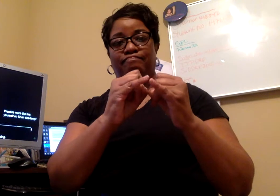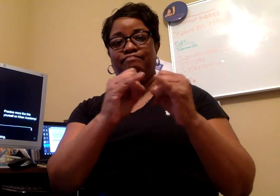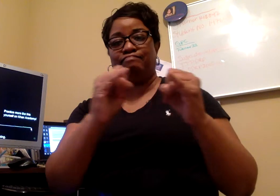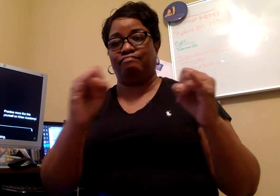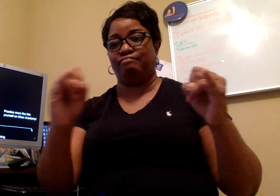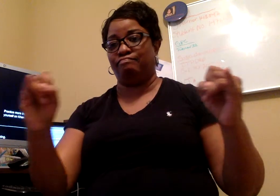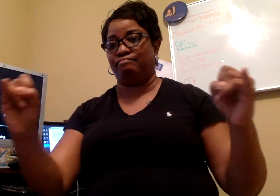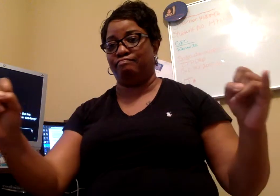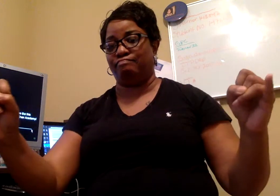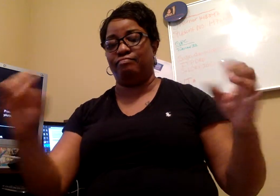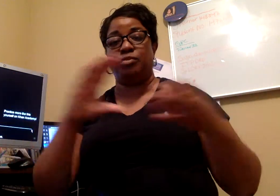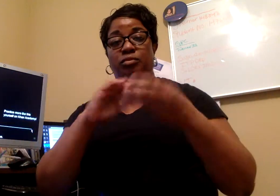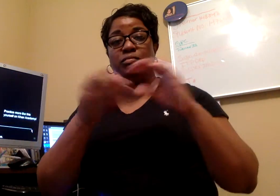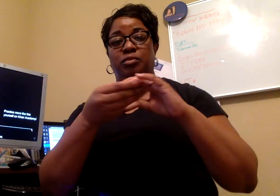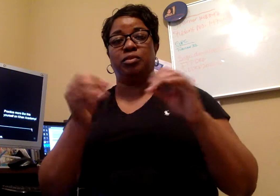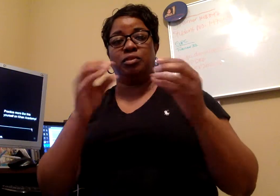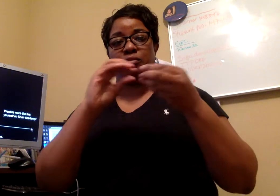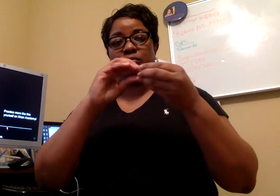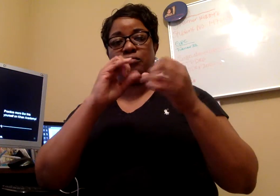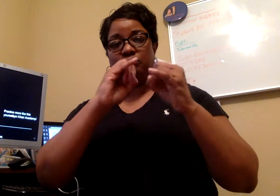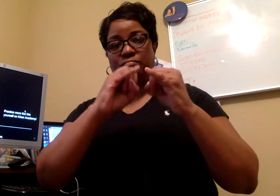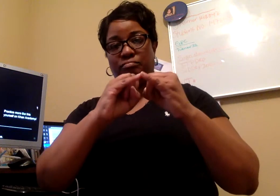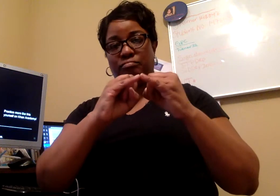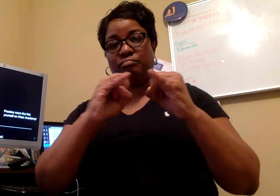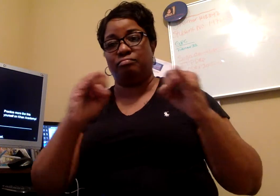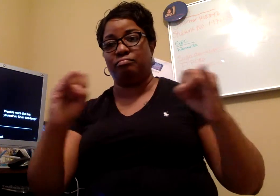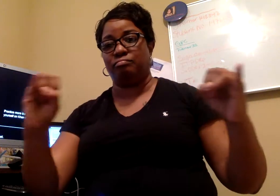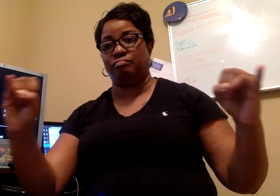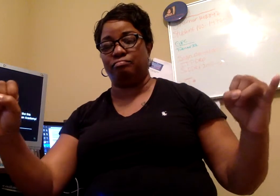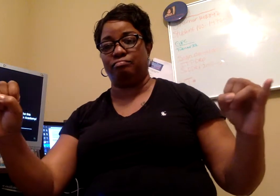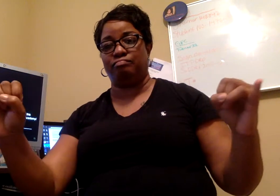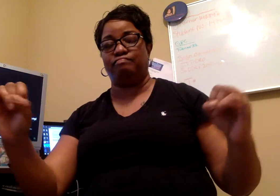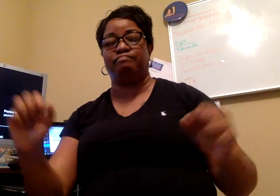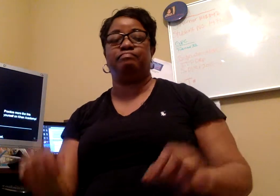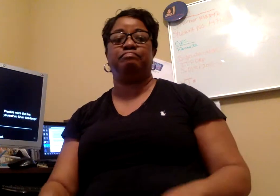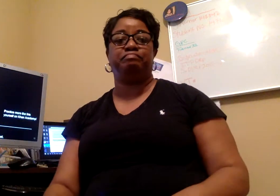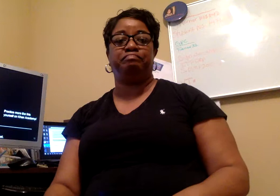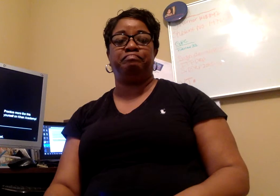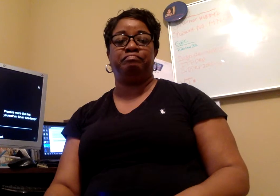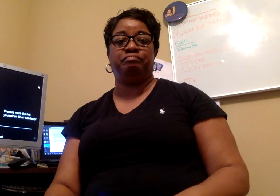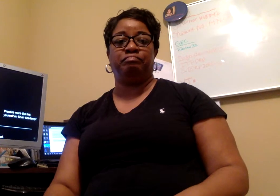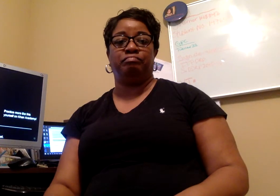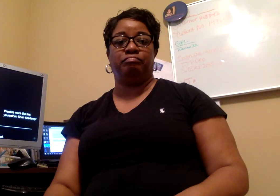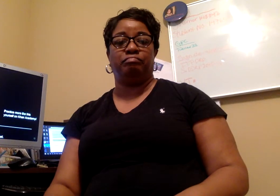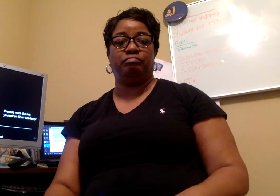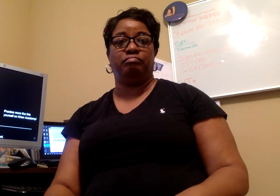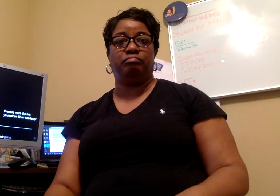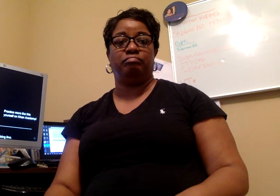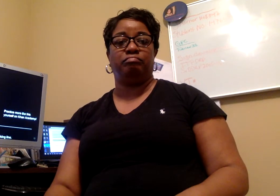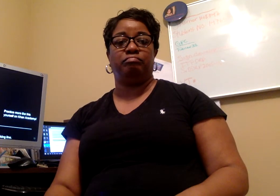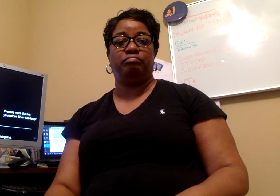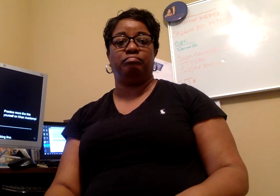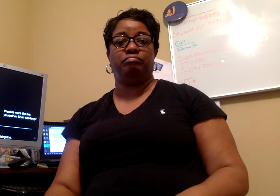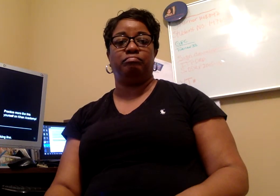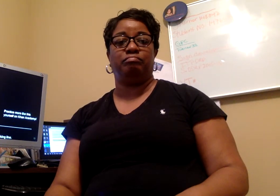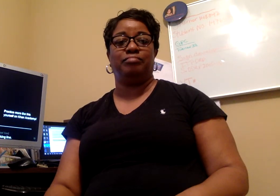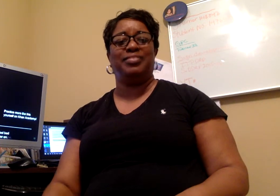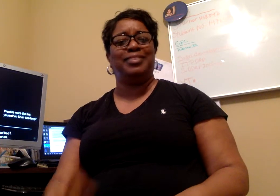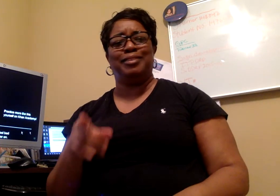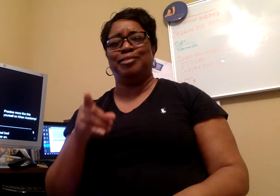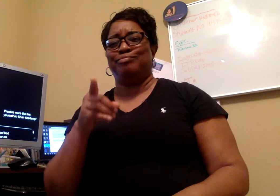amazing. Let me see. Oh, yeah, look at that. Okay, so that's a nice looking